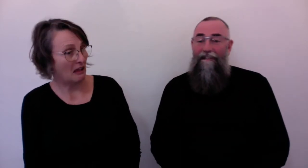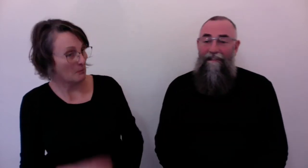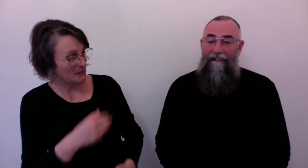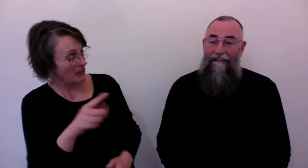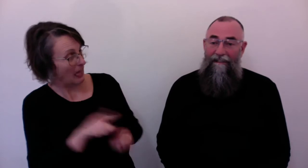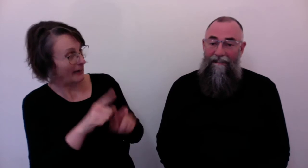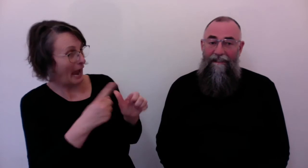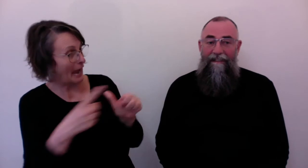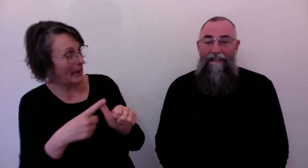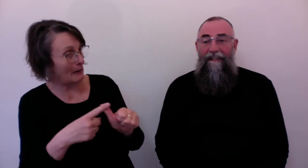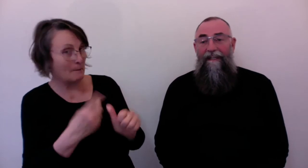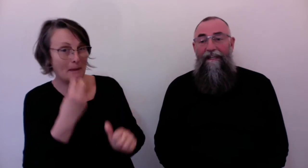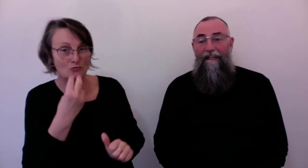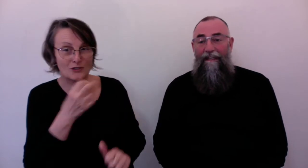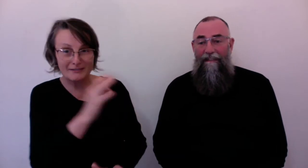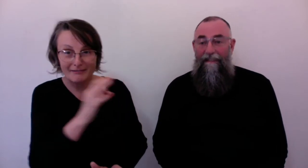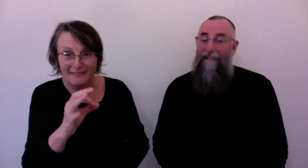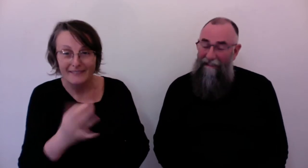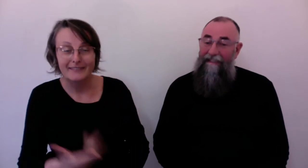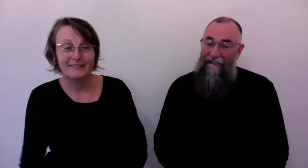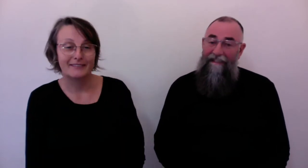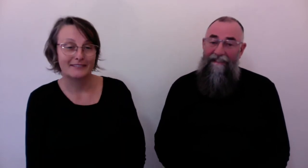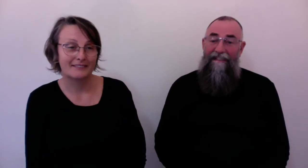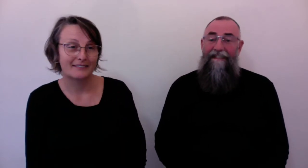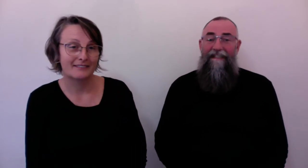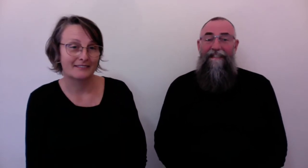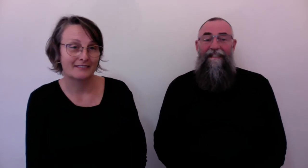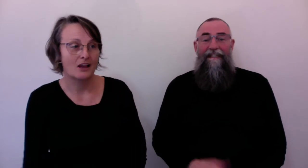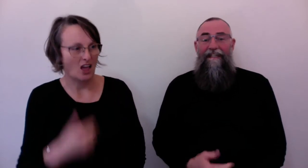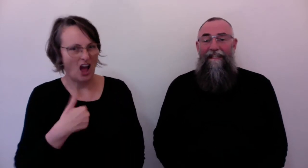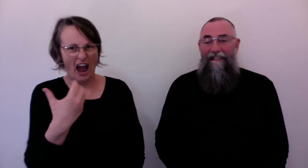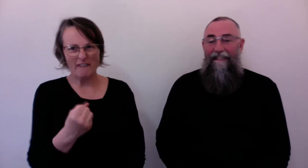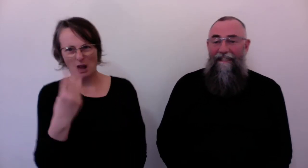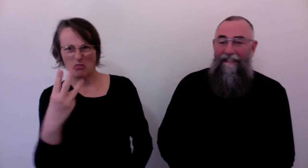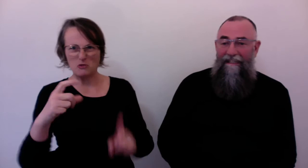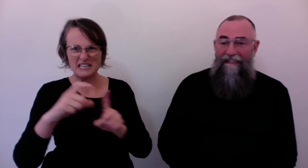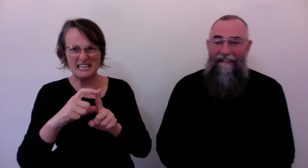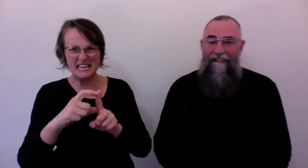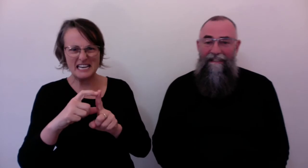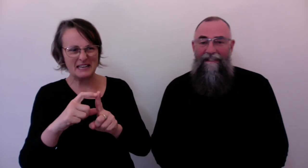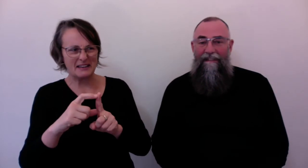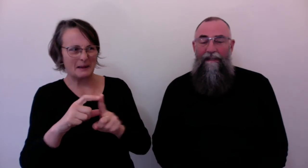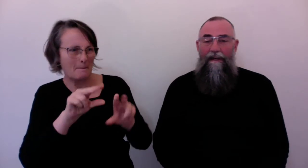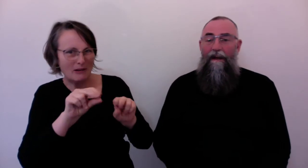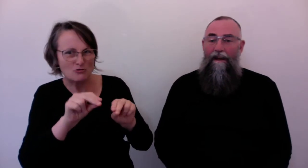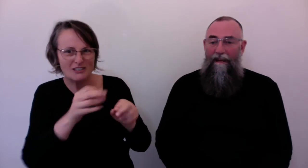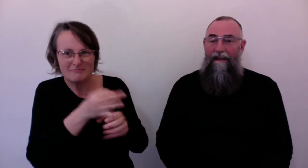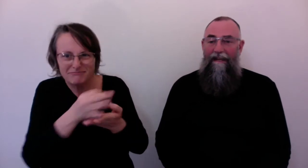is A recharge. batteries. Yeah, no, there is rechargeable. I've got 3D batteries in there. Dylan. You know, like it's like, There is